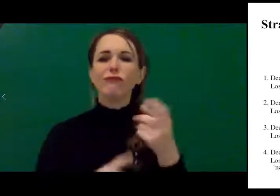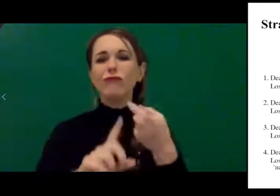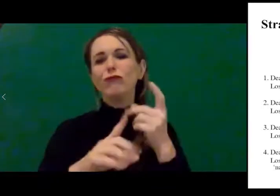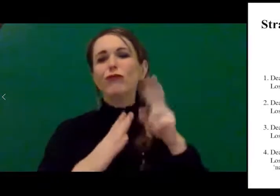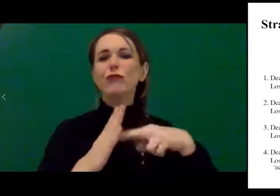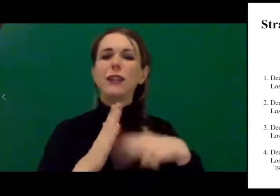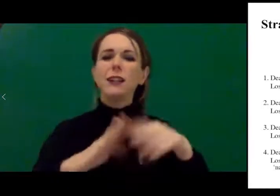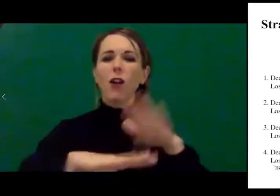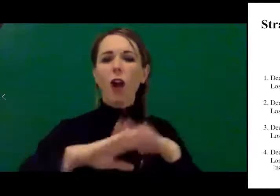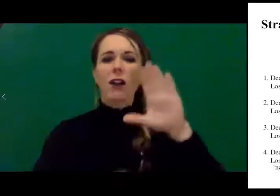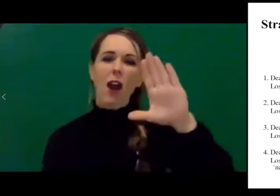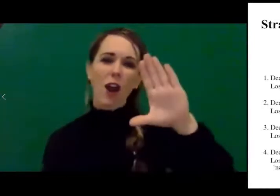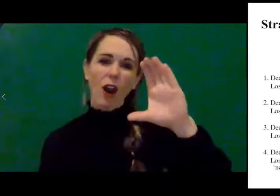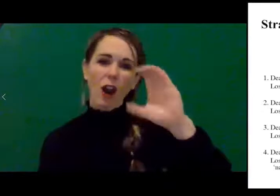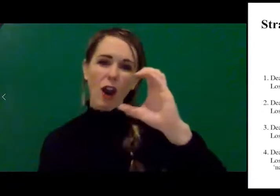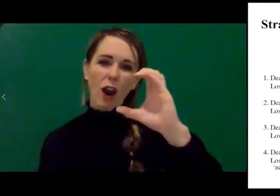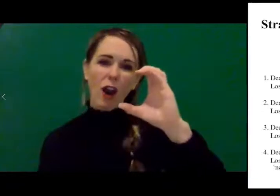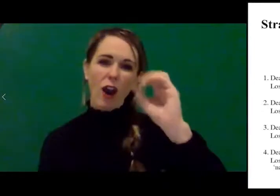interactive.